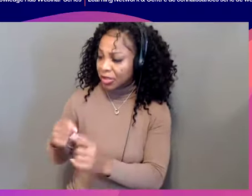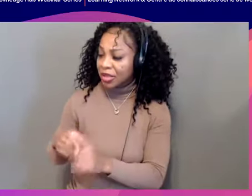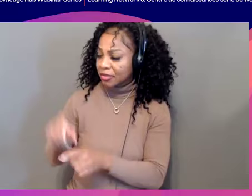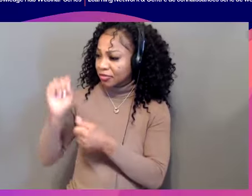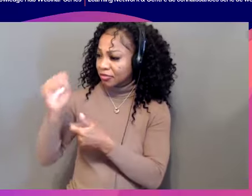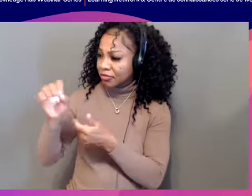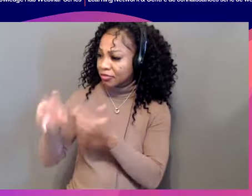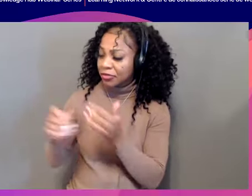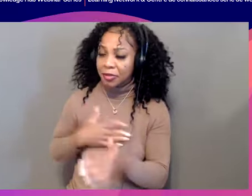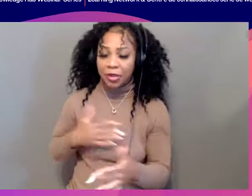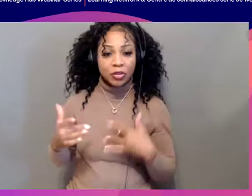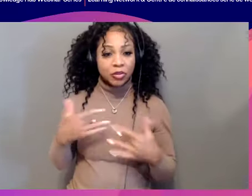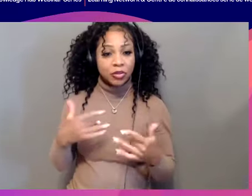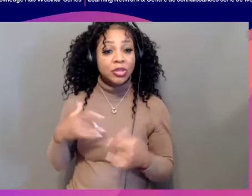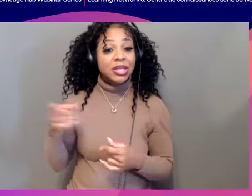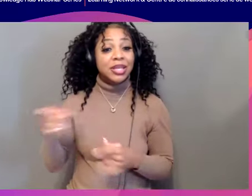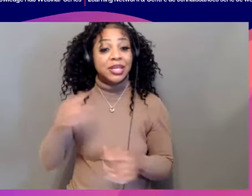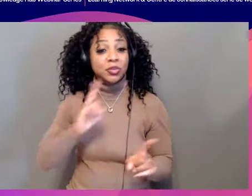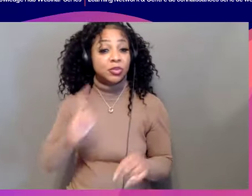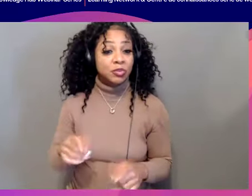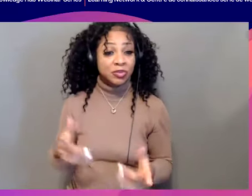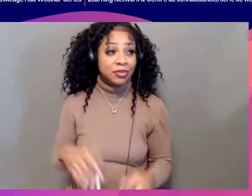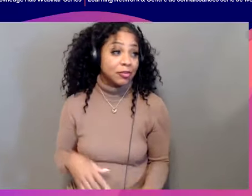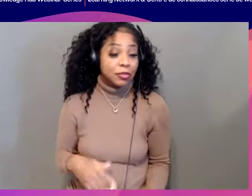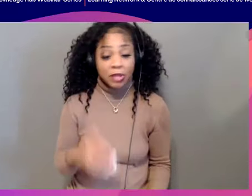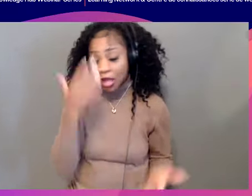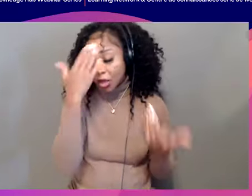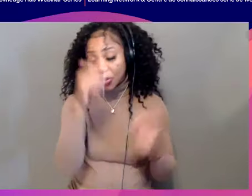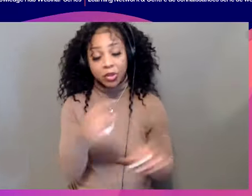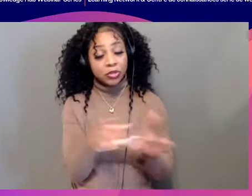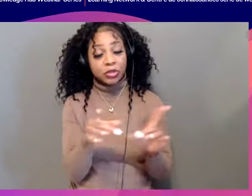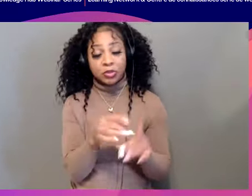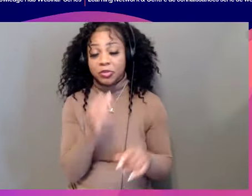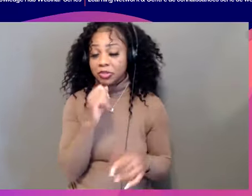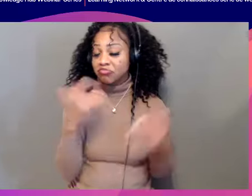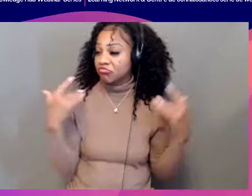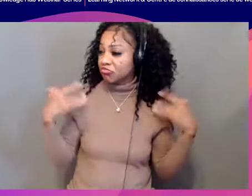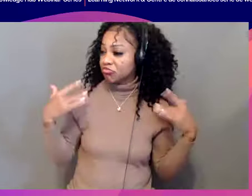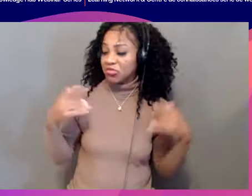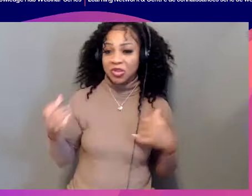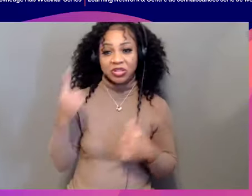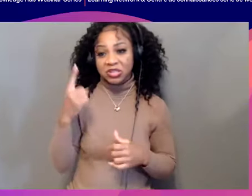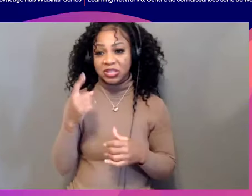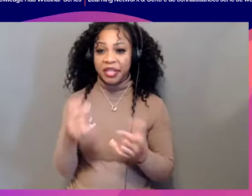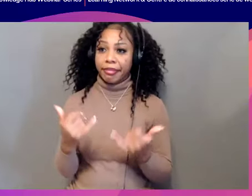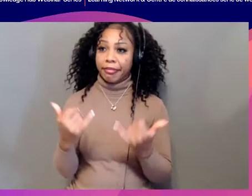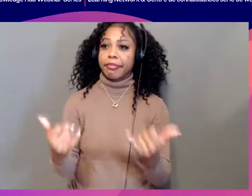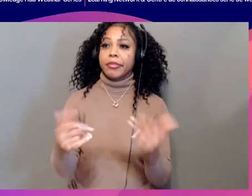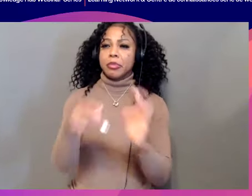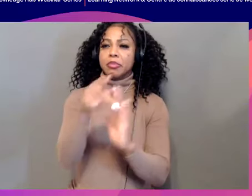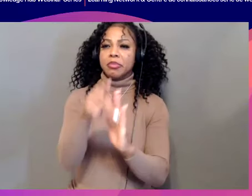concerns, his response to me was, well, I don't know what you're talking about. It's not my job to understand the current political